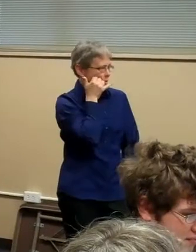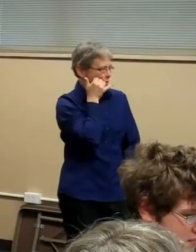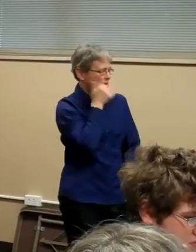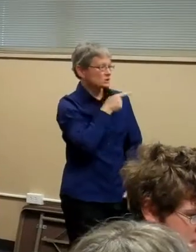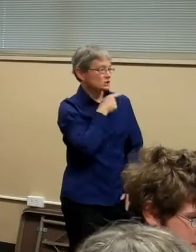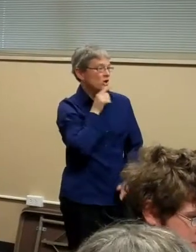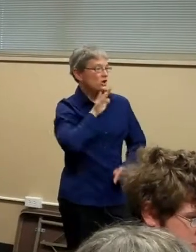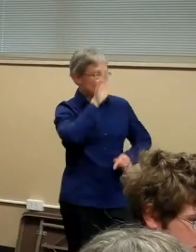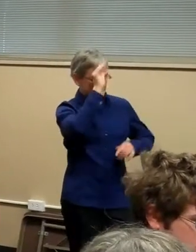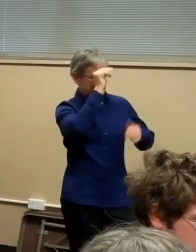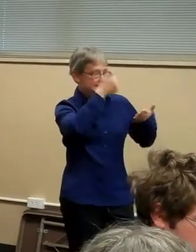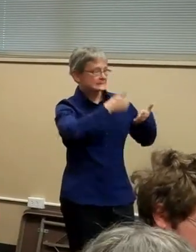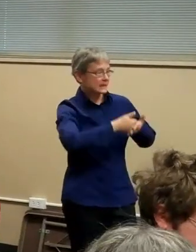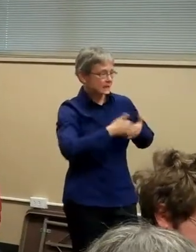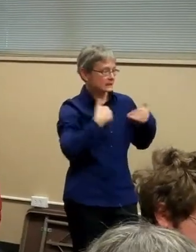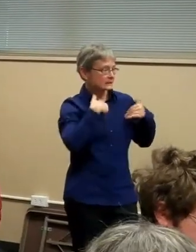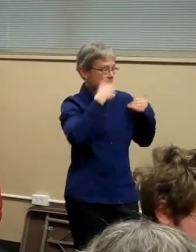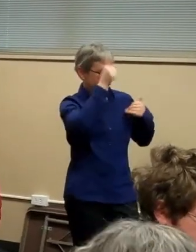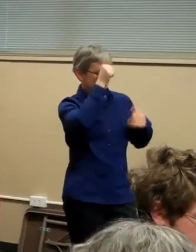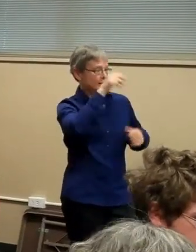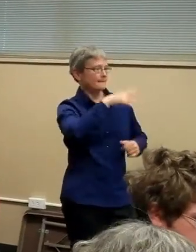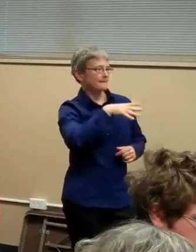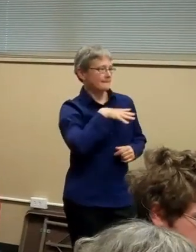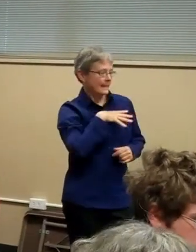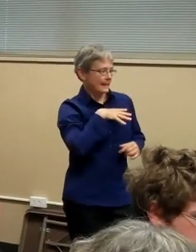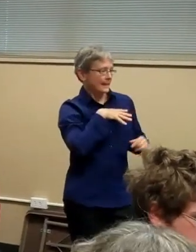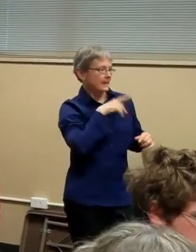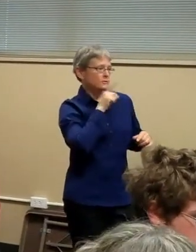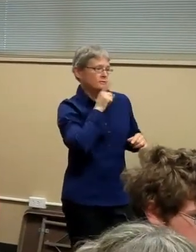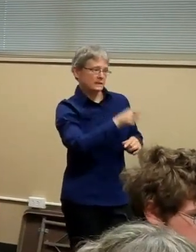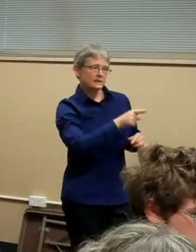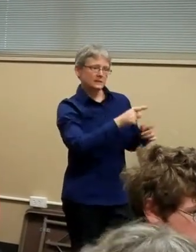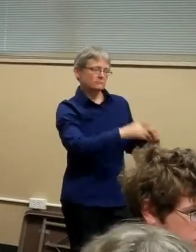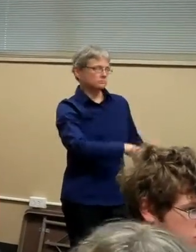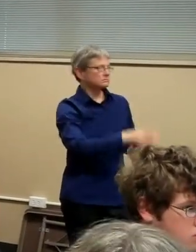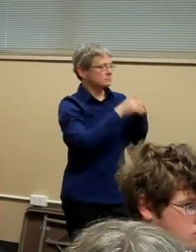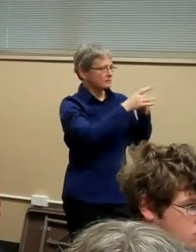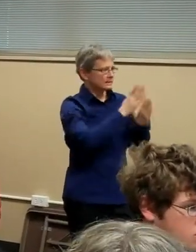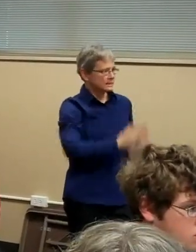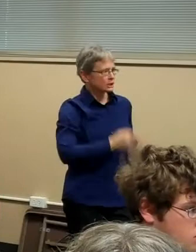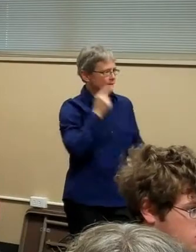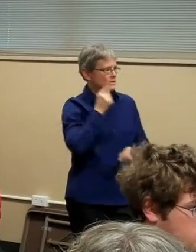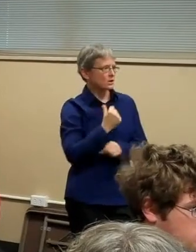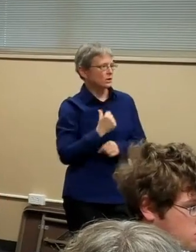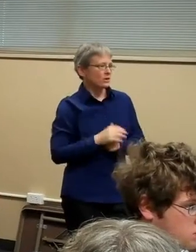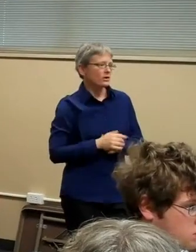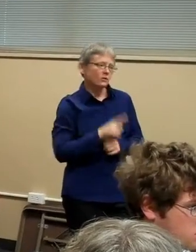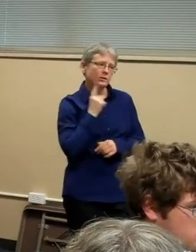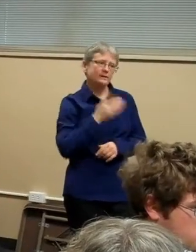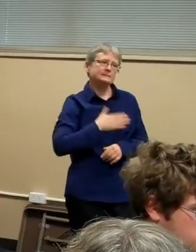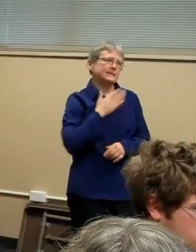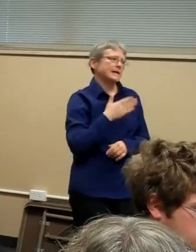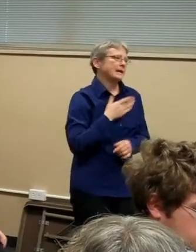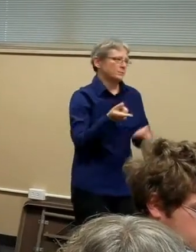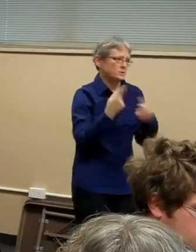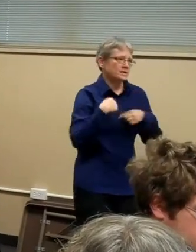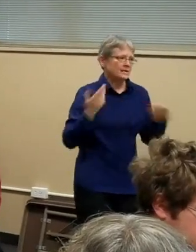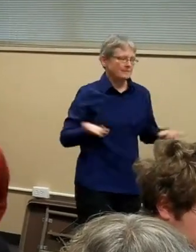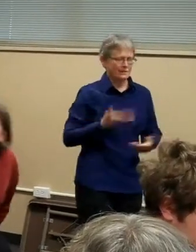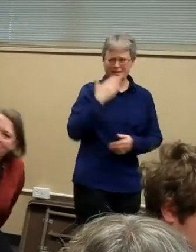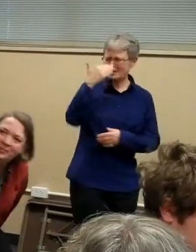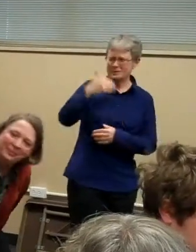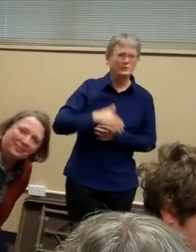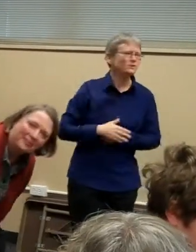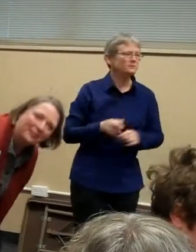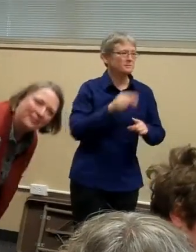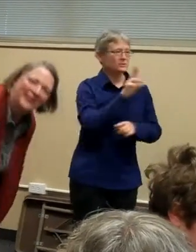a young man who has been an instrumental leader to her. So we're really glad that you're here, Sue, with your Thank you.